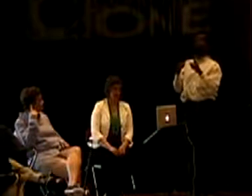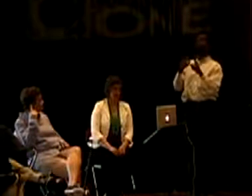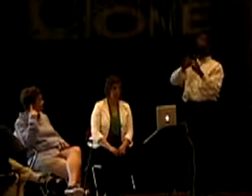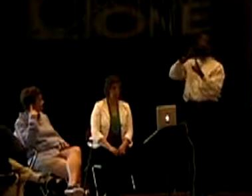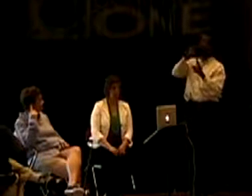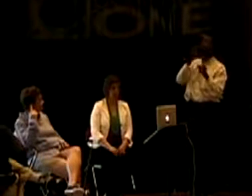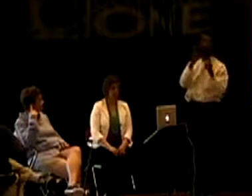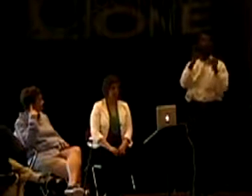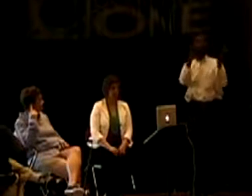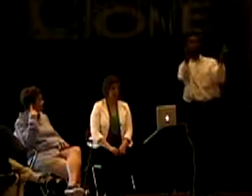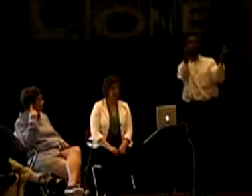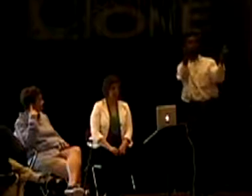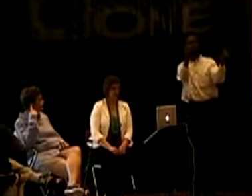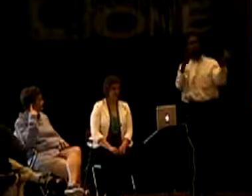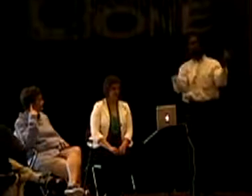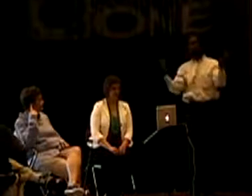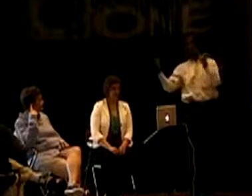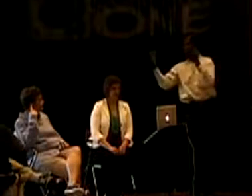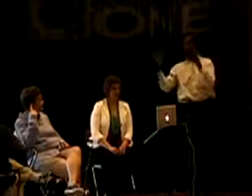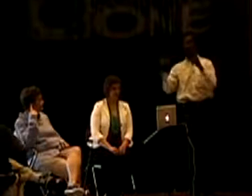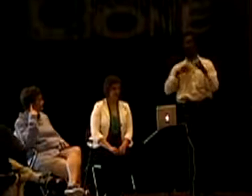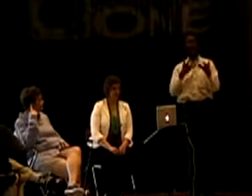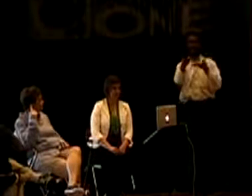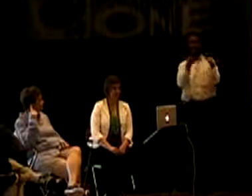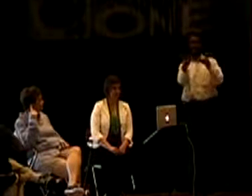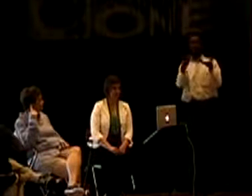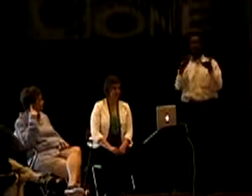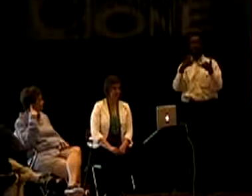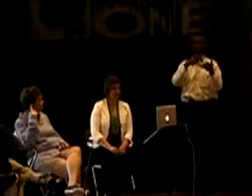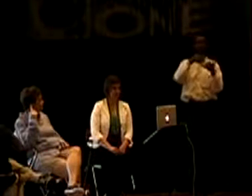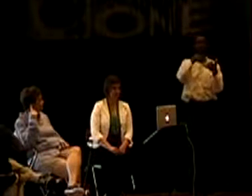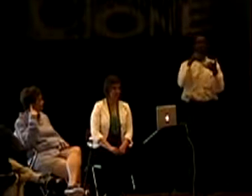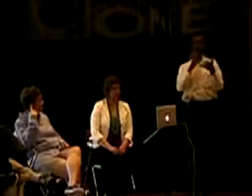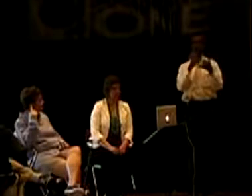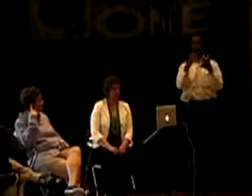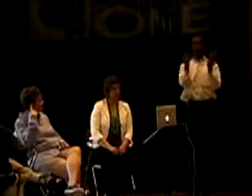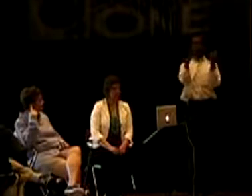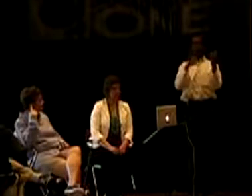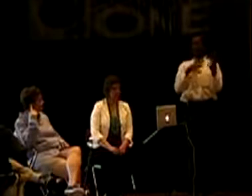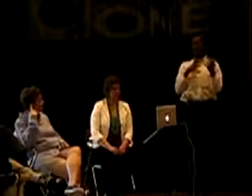both very comfortable. And it's a relationship, and it shifts the nature